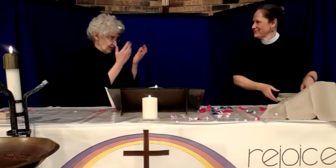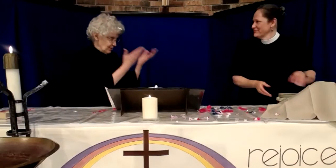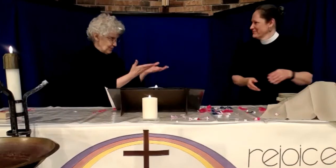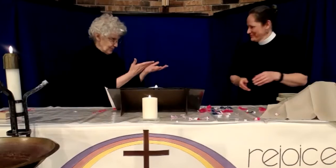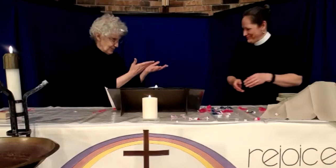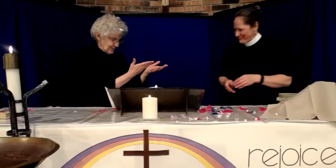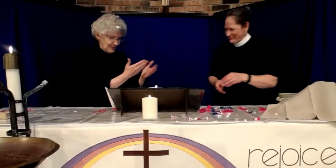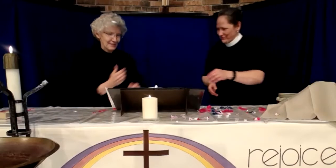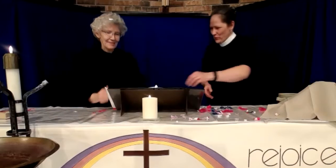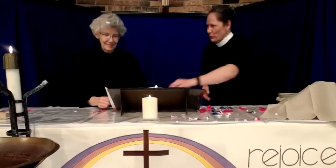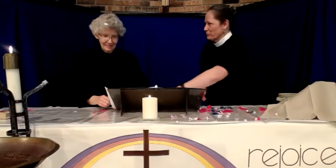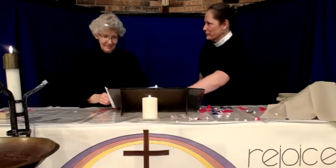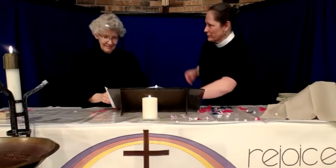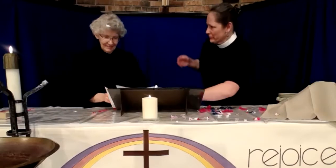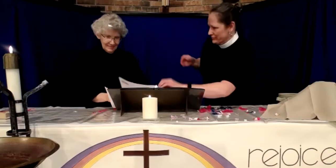and also with you.